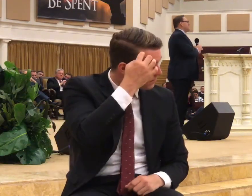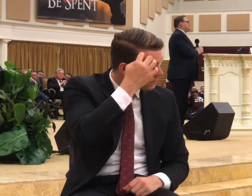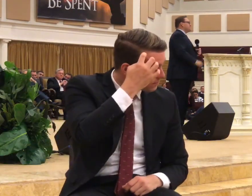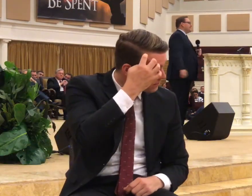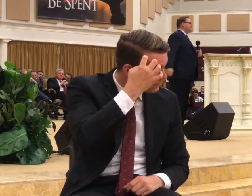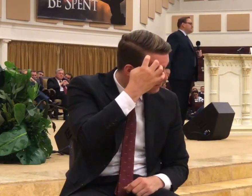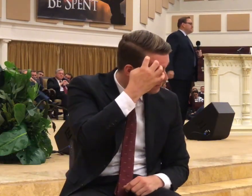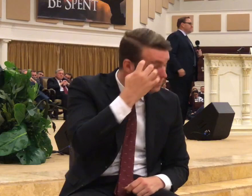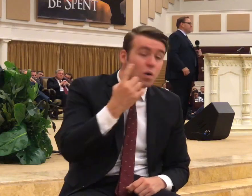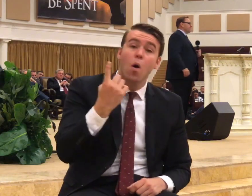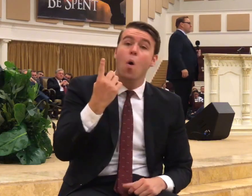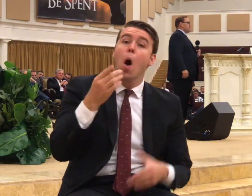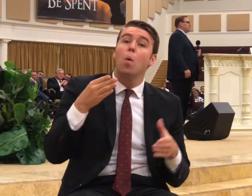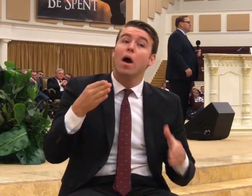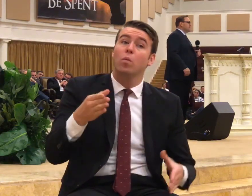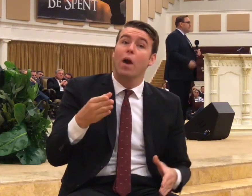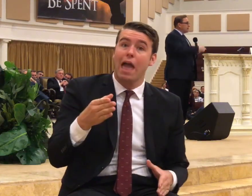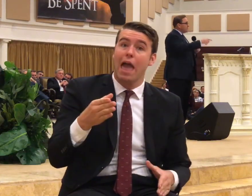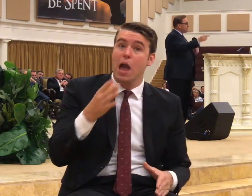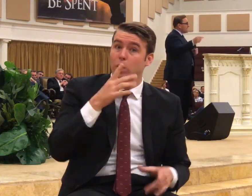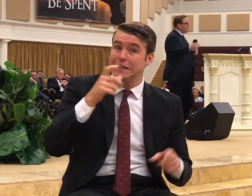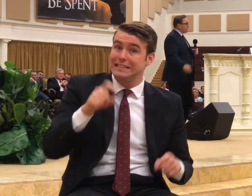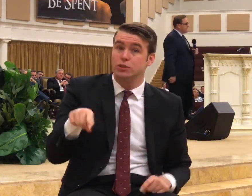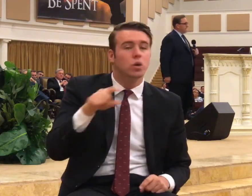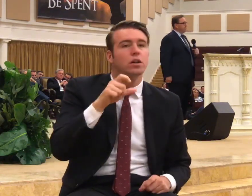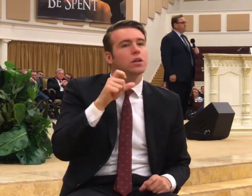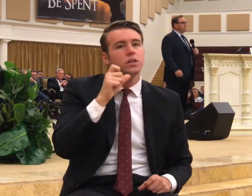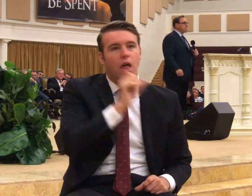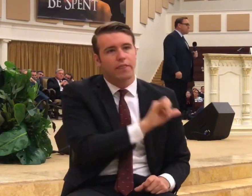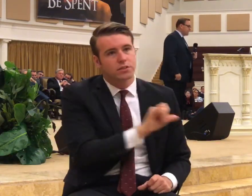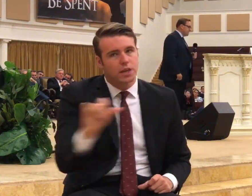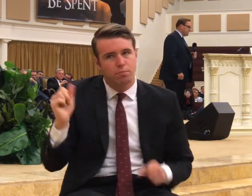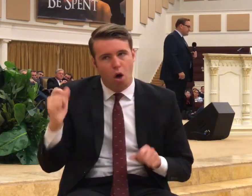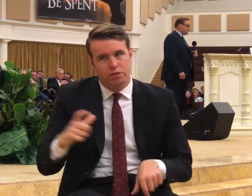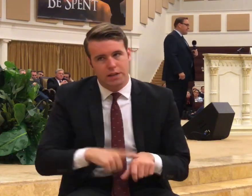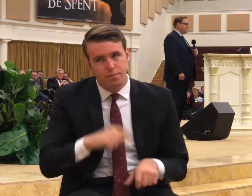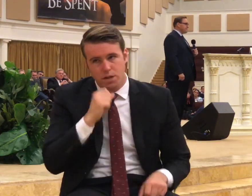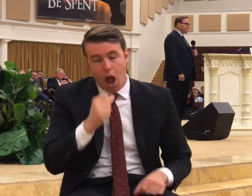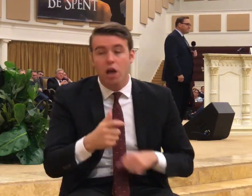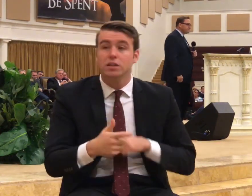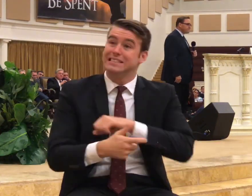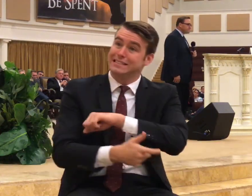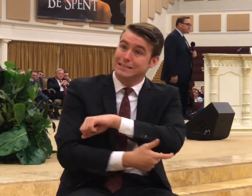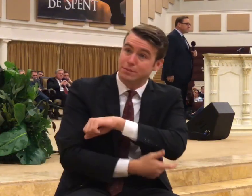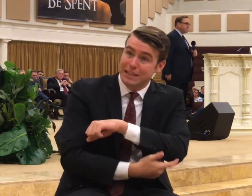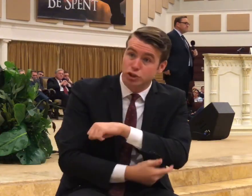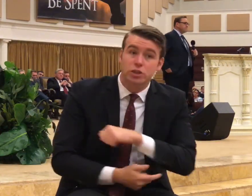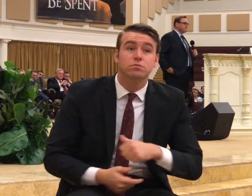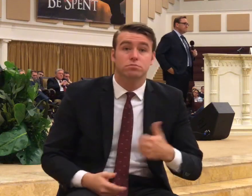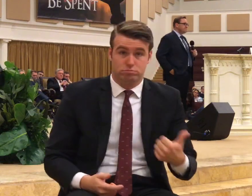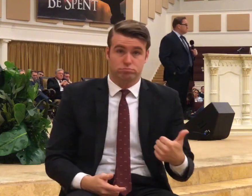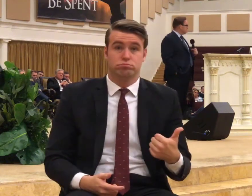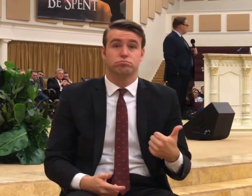One of the ways you're tested, they're not going to be the same every time. Temptation.